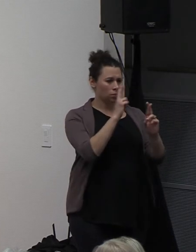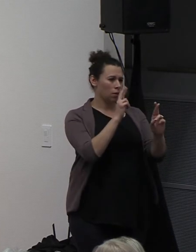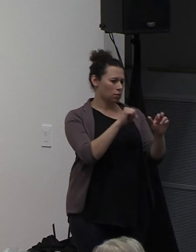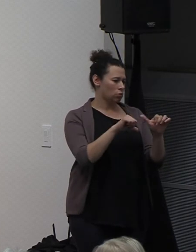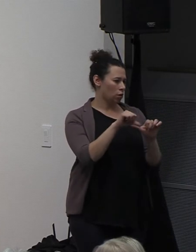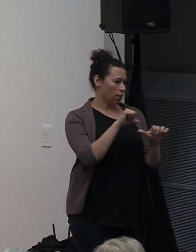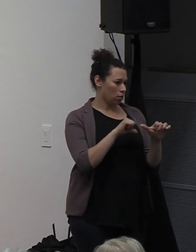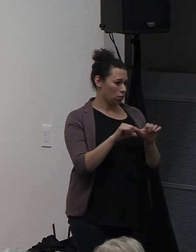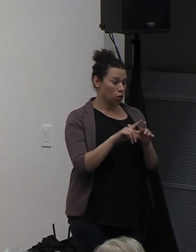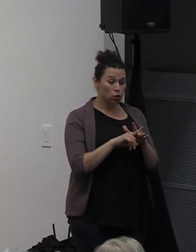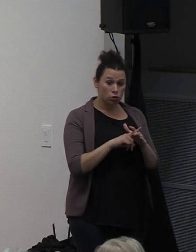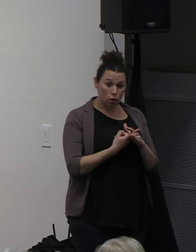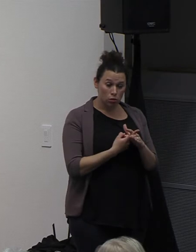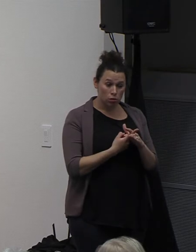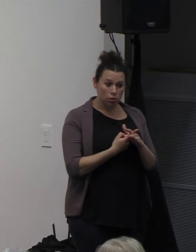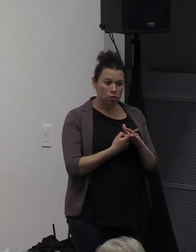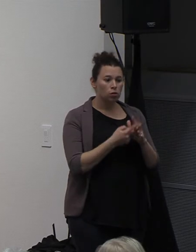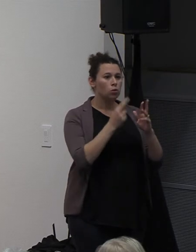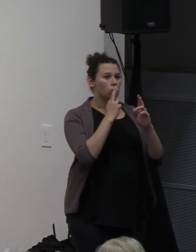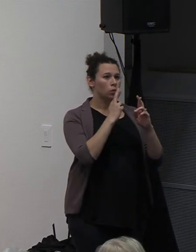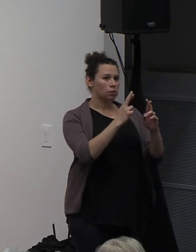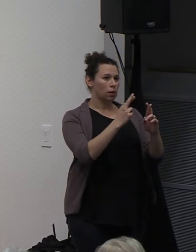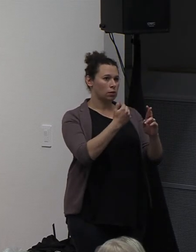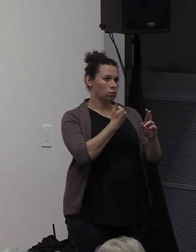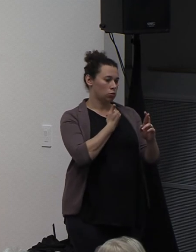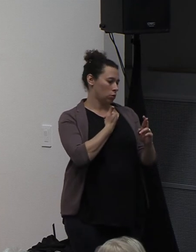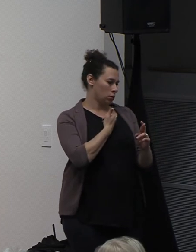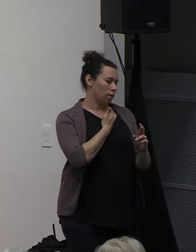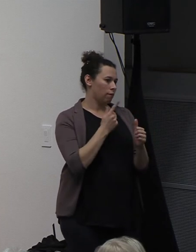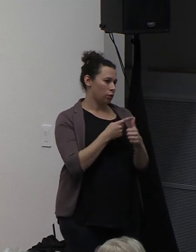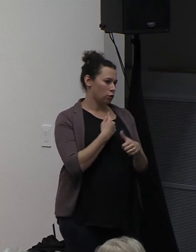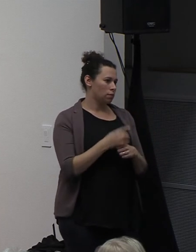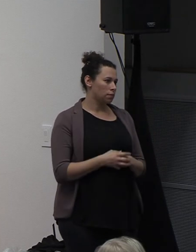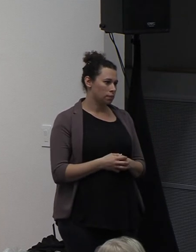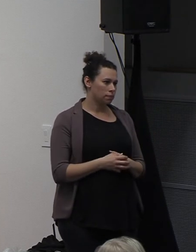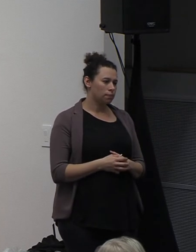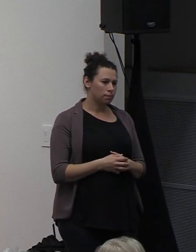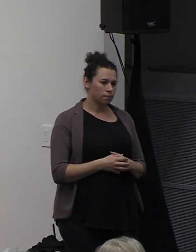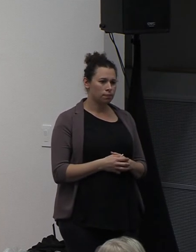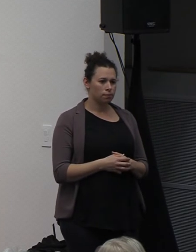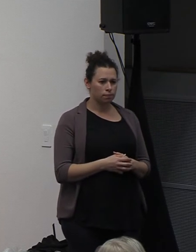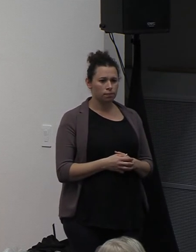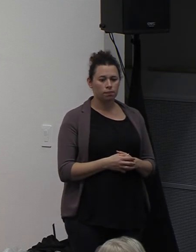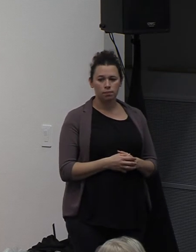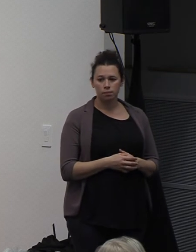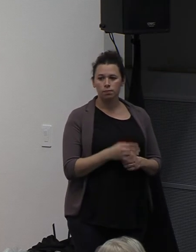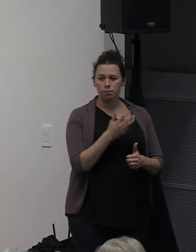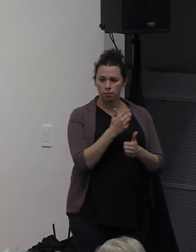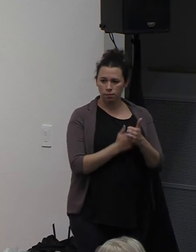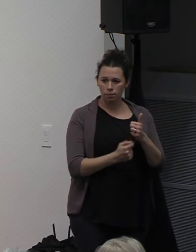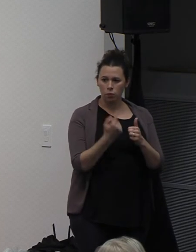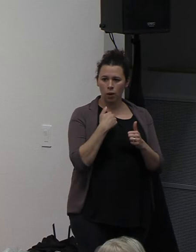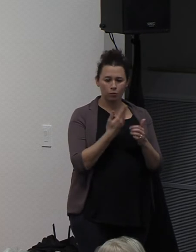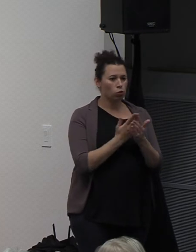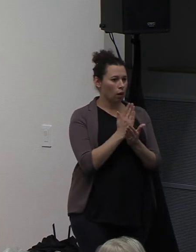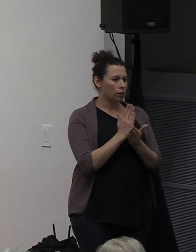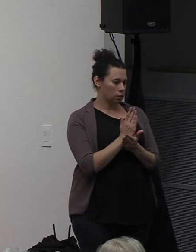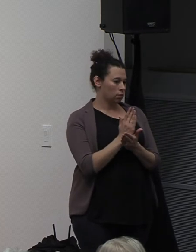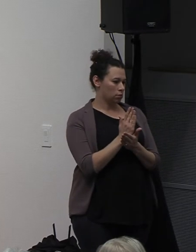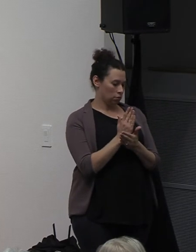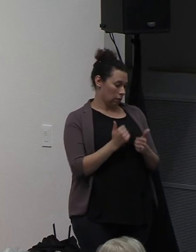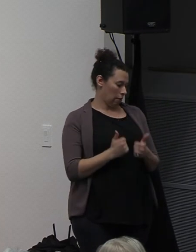it starts with respecting oneself first. Everyone has the right to be in this